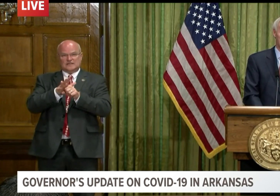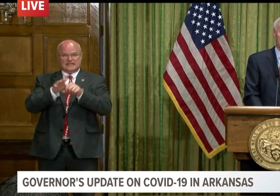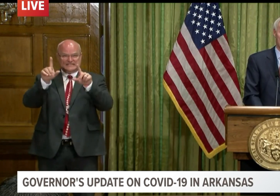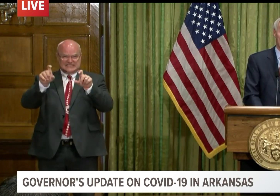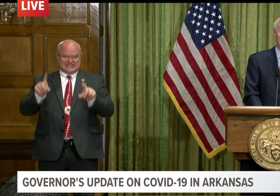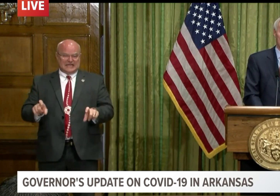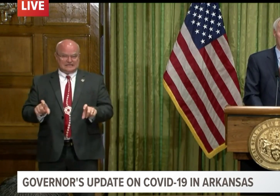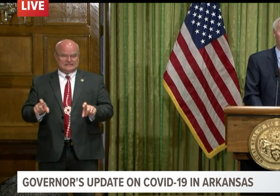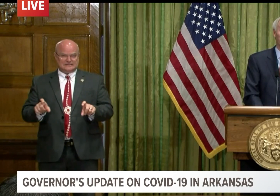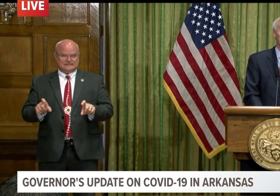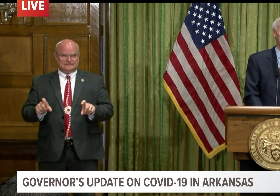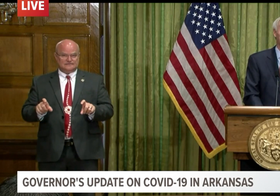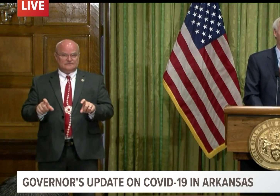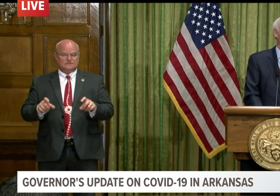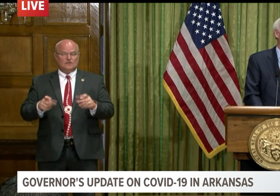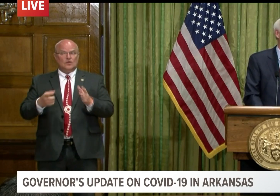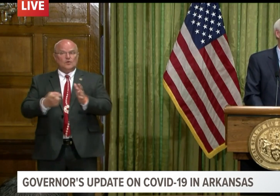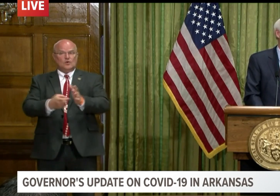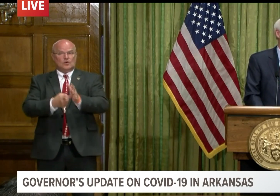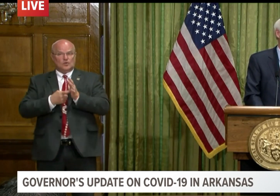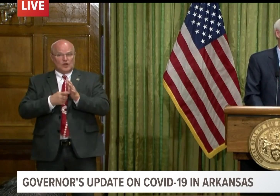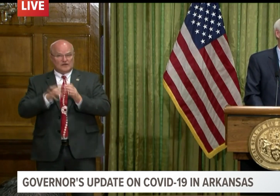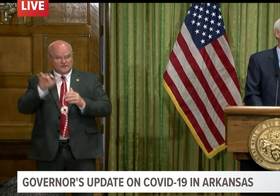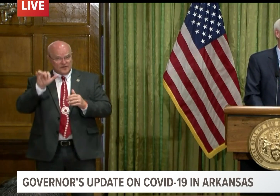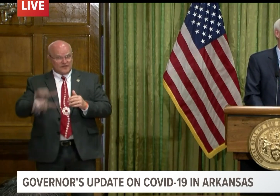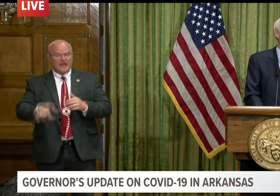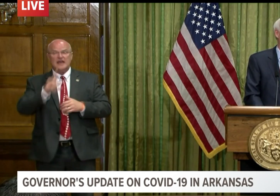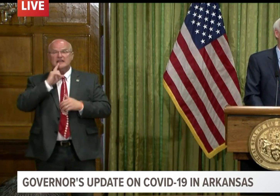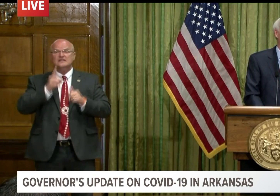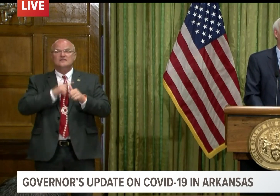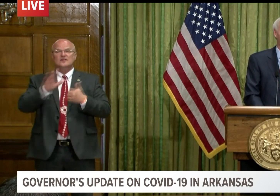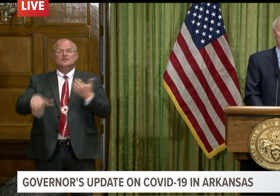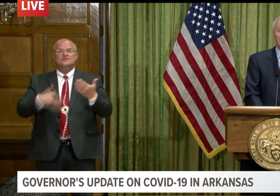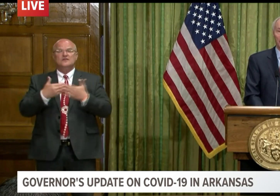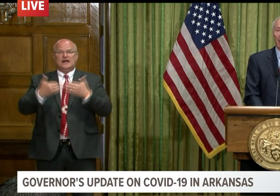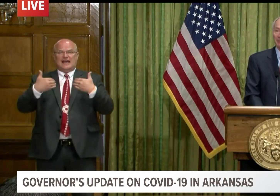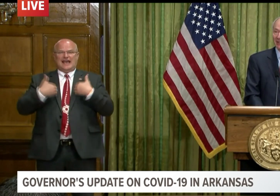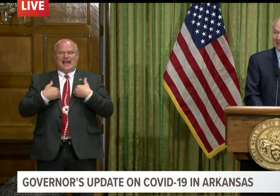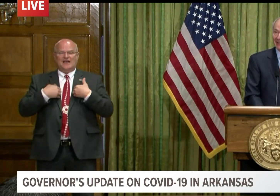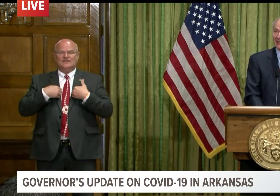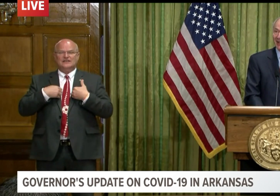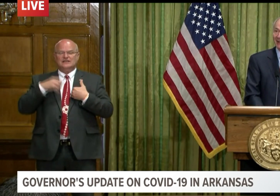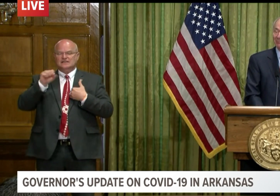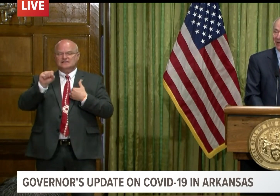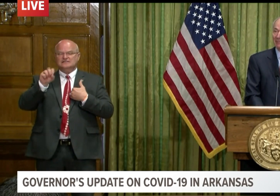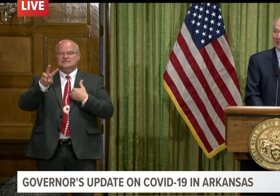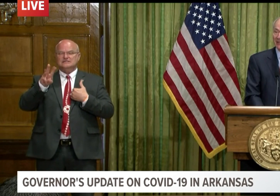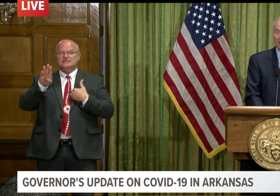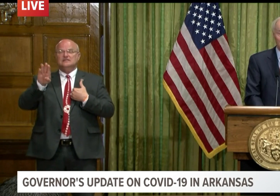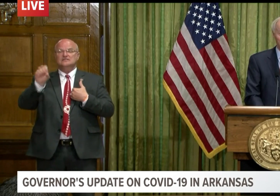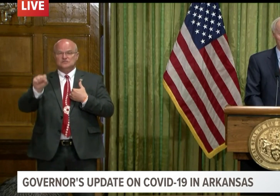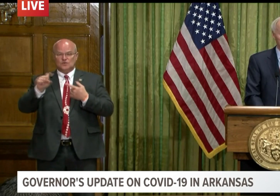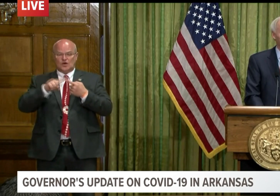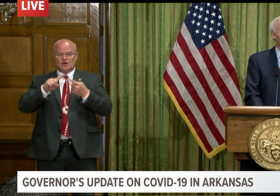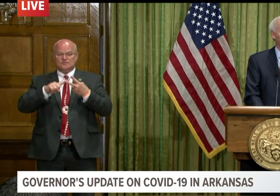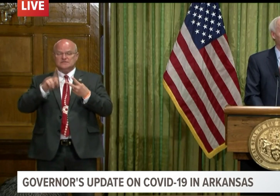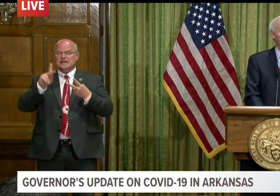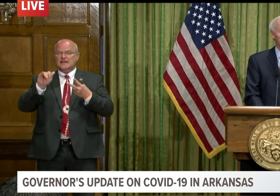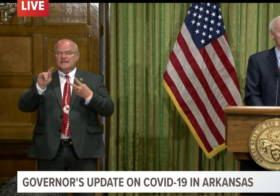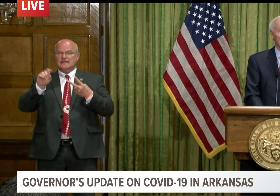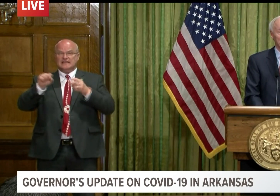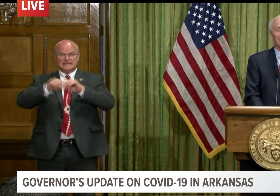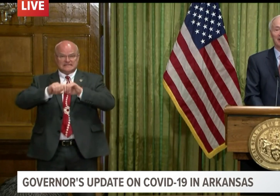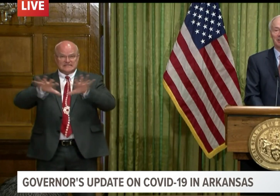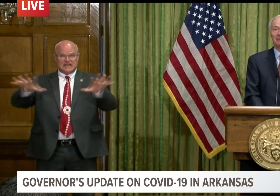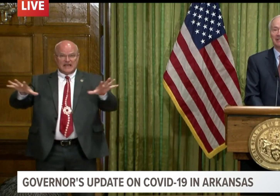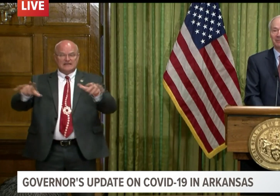COVID-19 tests. Now, what it takes to do that is, first of all, having the swabs and kits out properly distributed, and